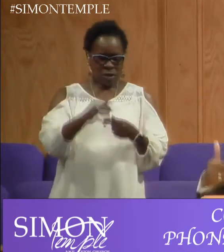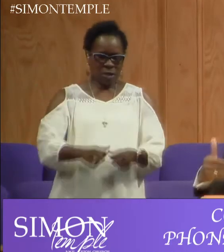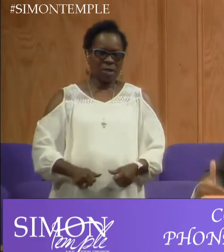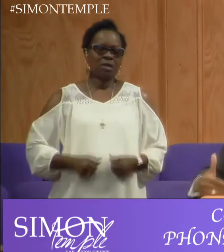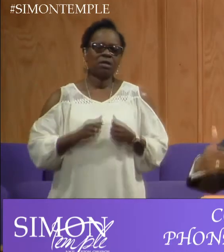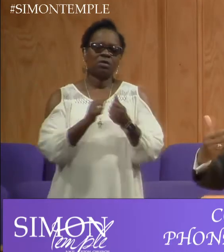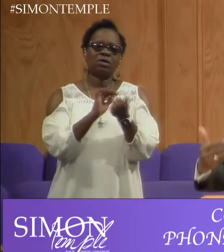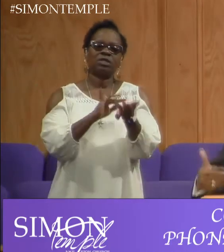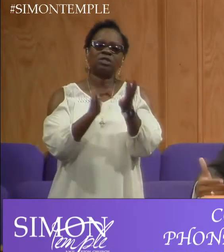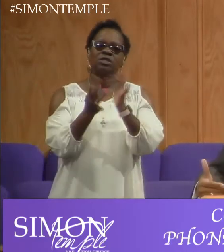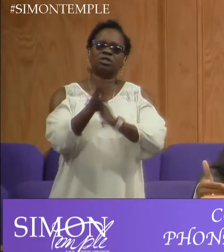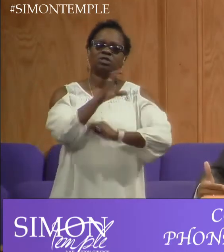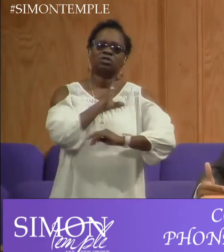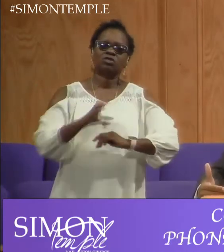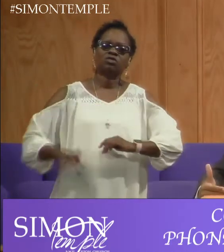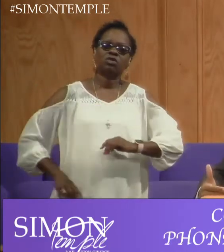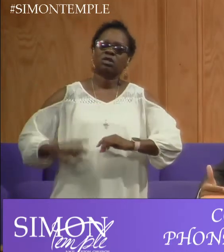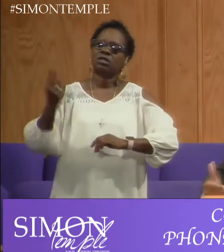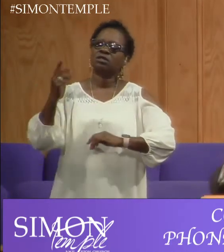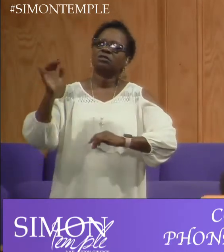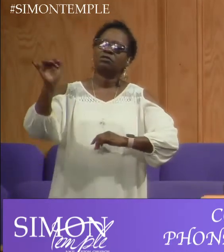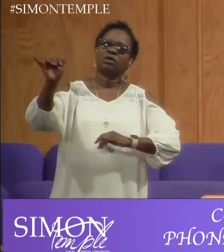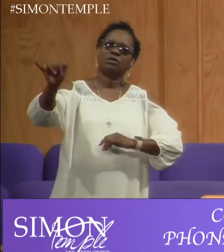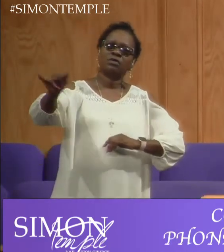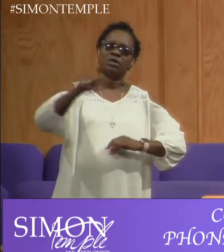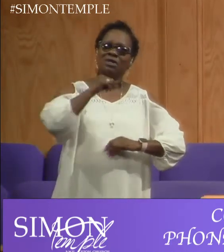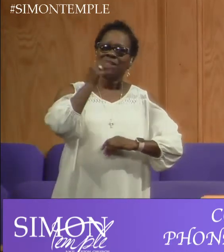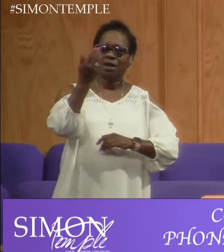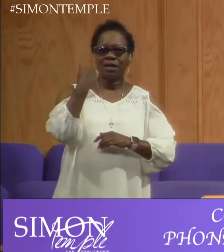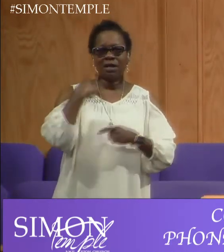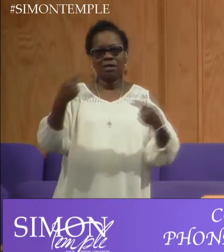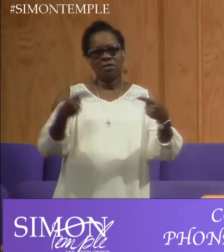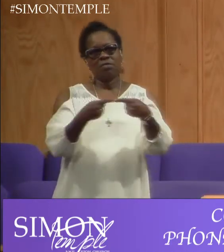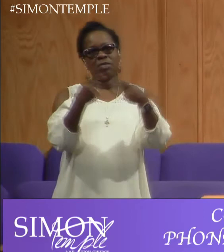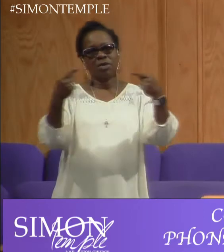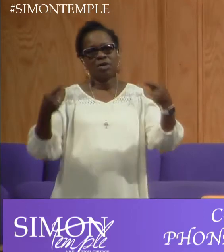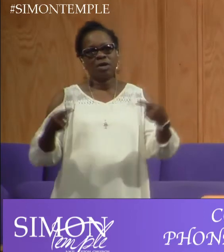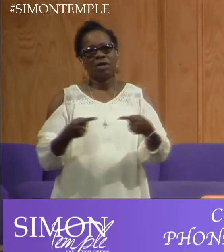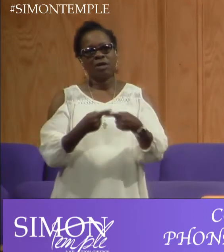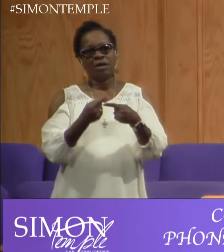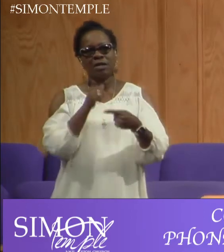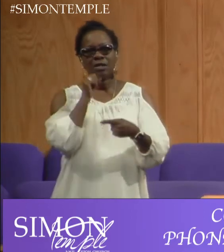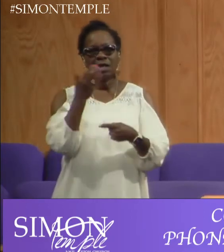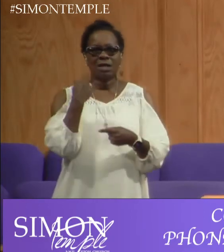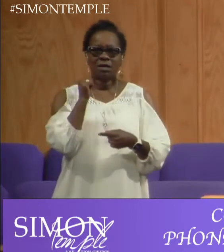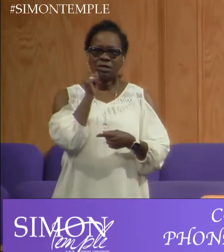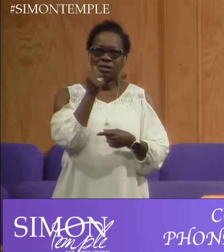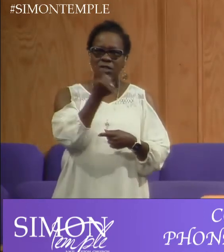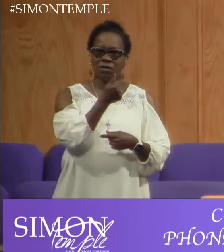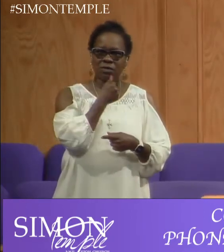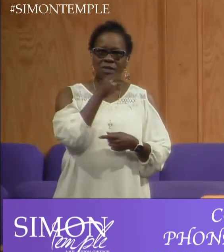there's no more pain, there's no more suffering. So if you want to give your life to Christ and you gave your life to Christ, call us at